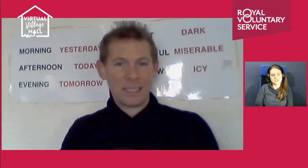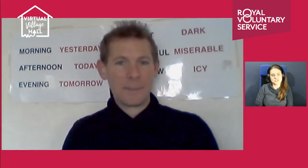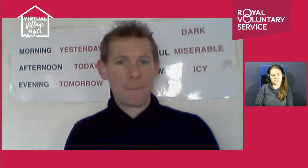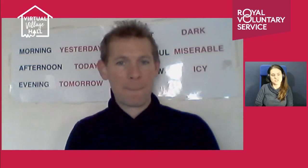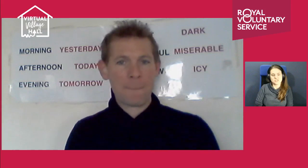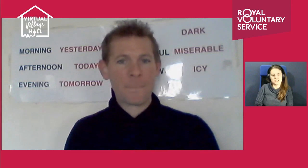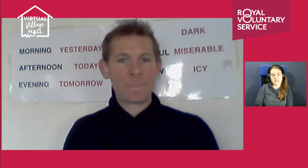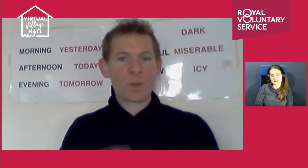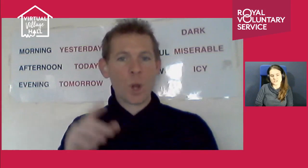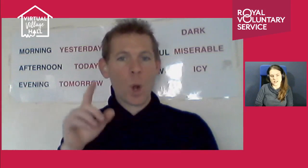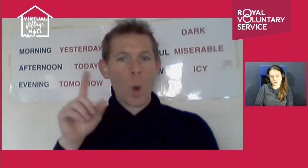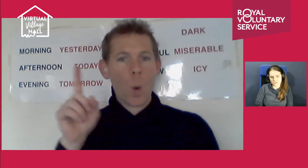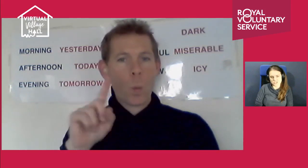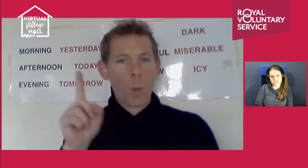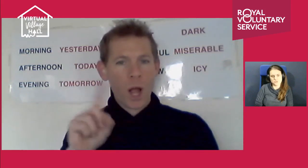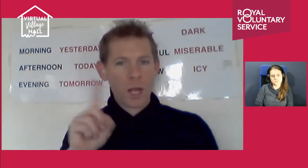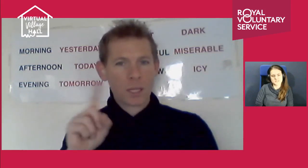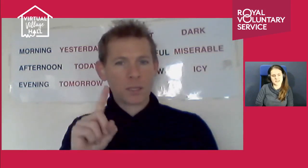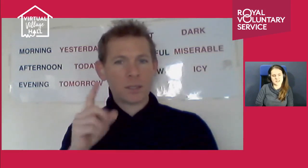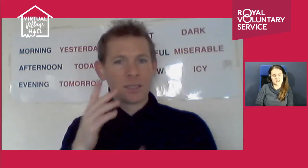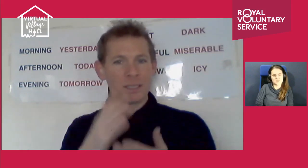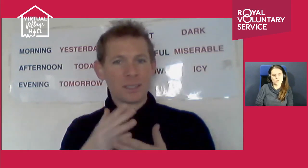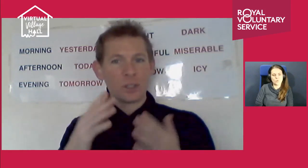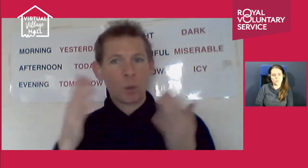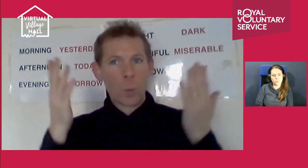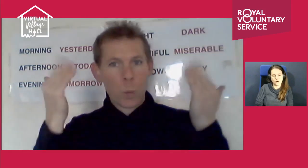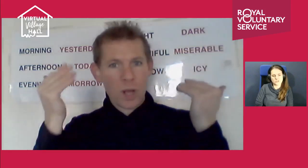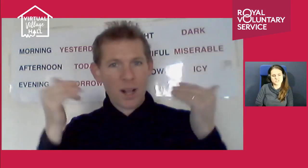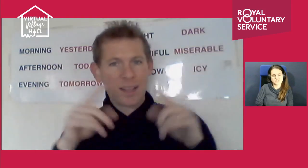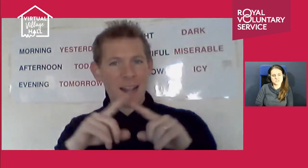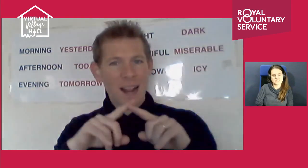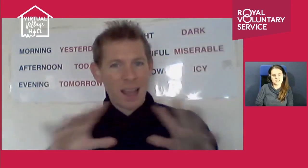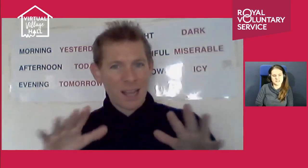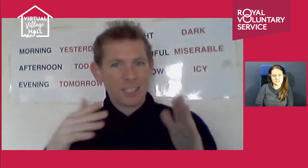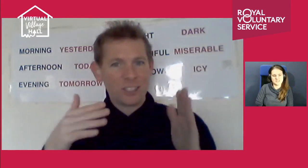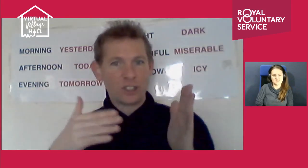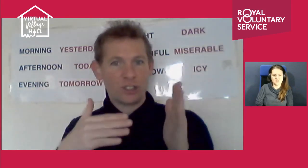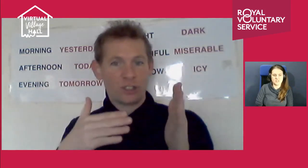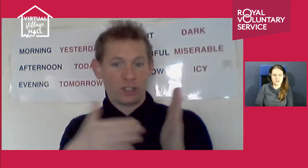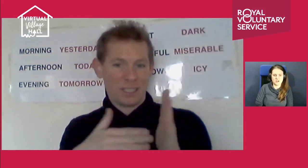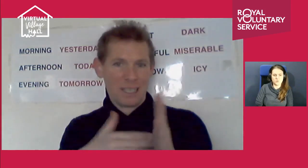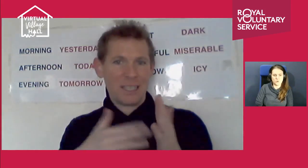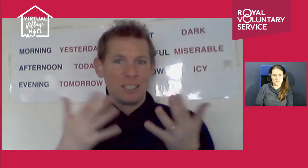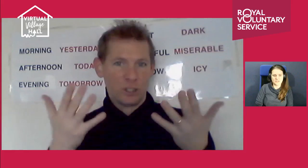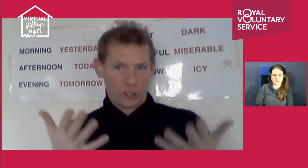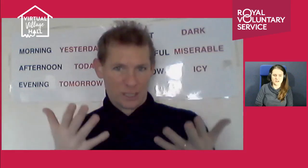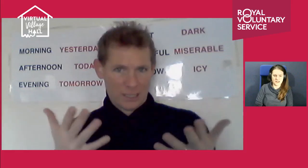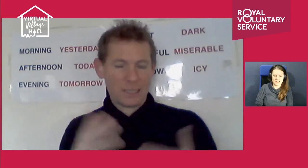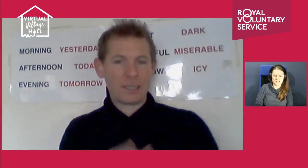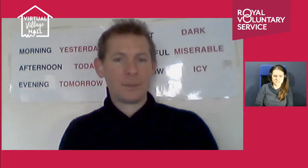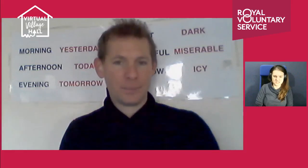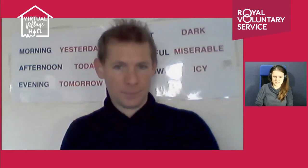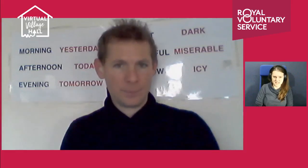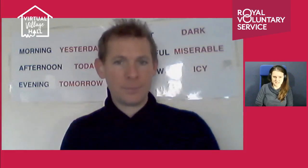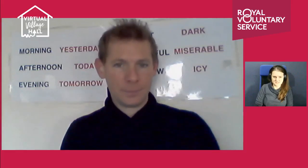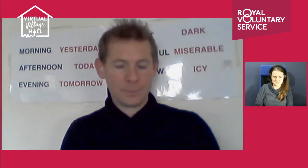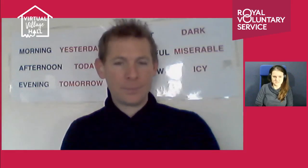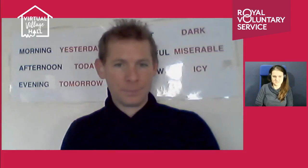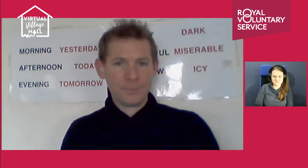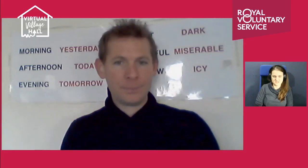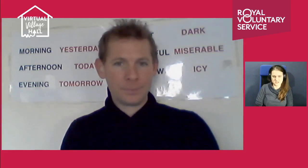English language, you would say, what is the weather like